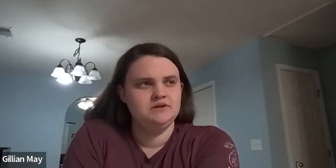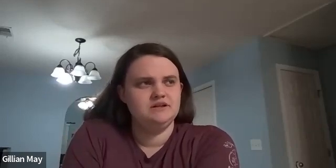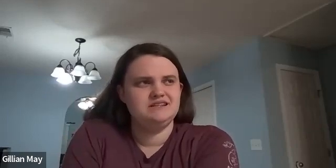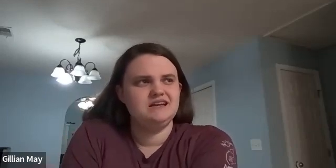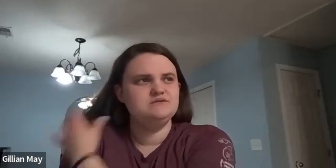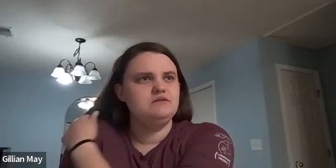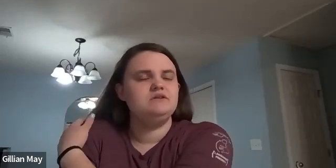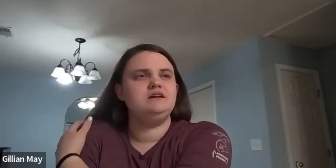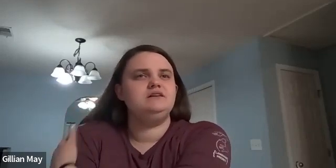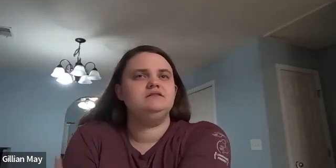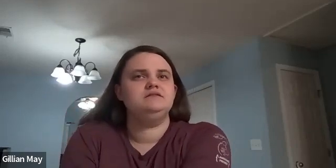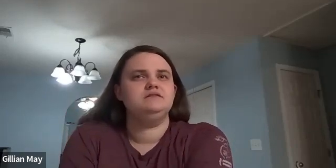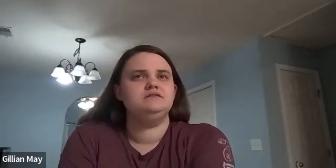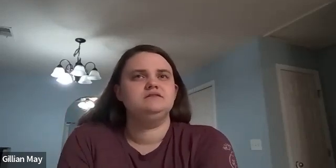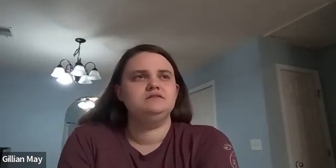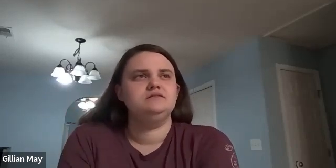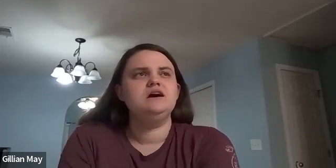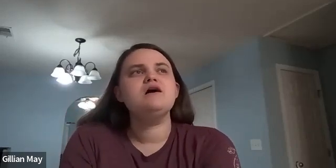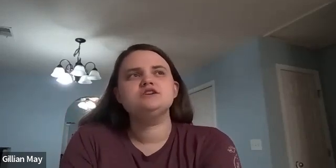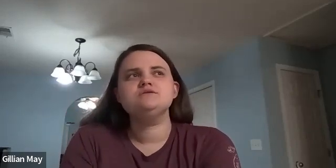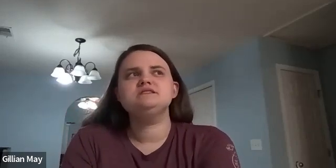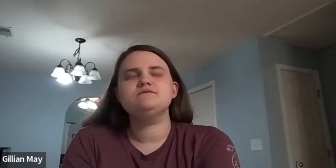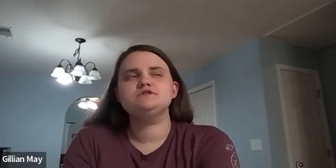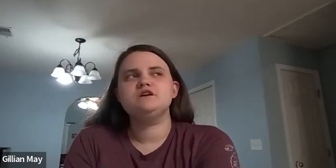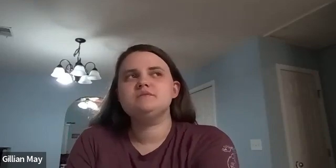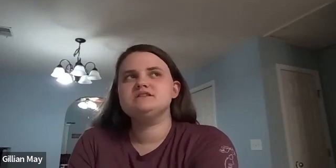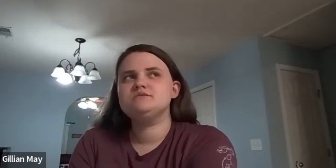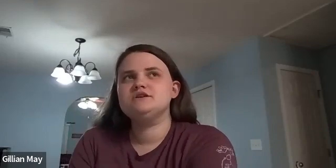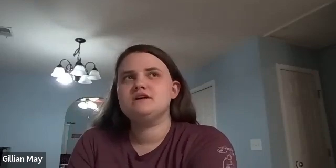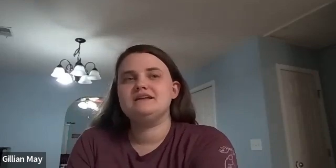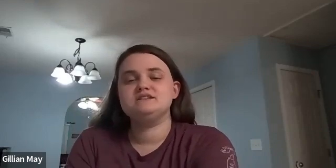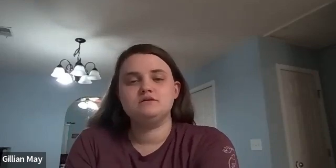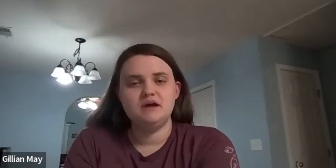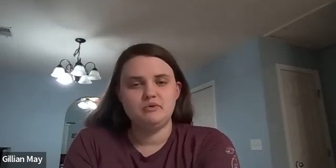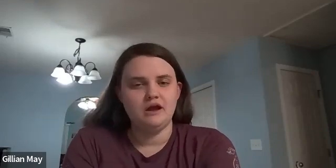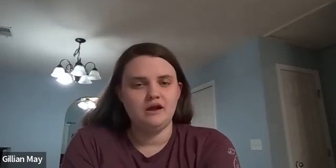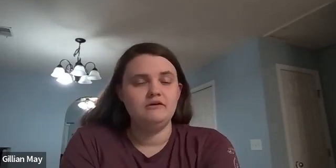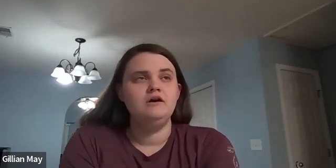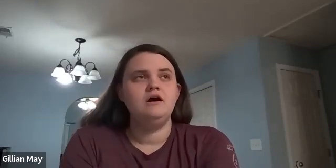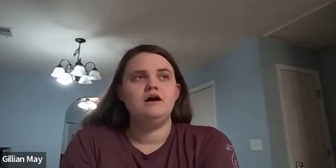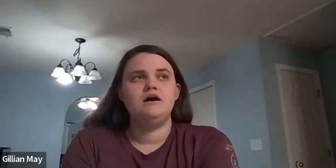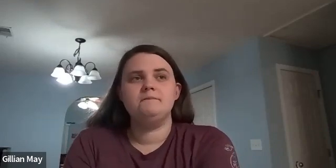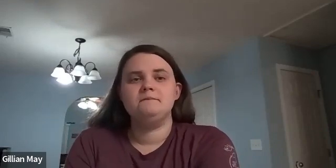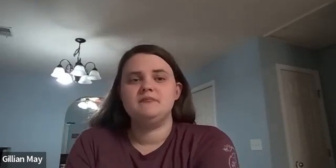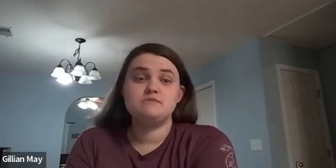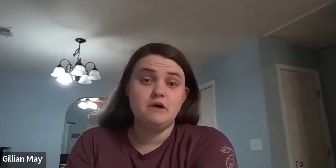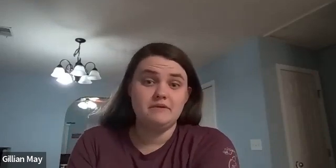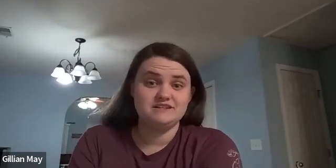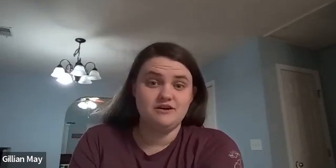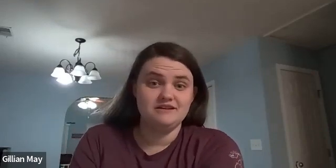because I guess we don't really. No, because we would say if we're talking about someone who's got like salt and pepper hair, that's what my mom likes to call